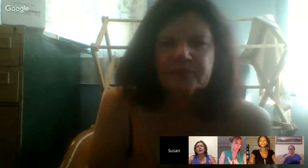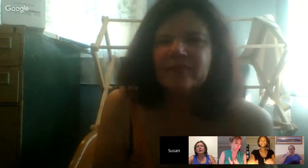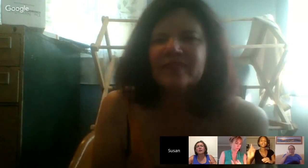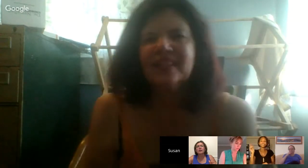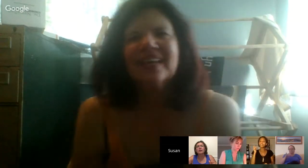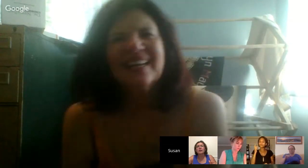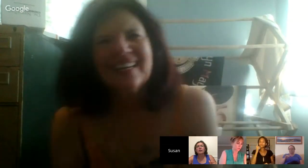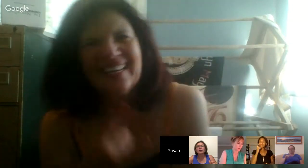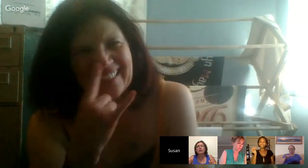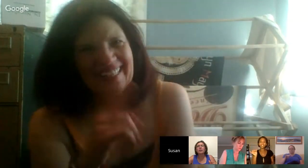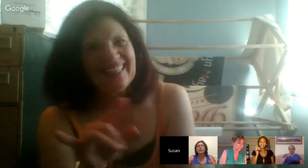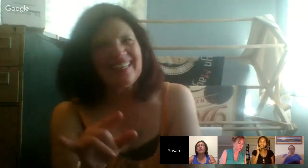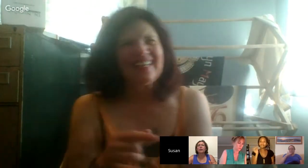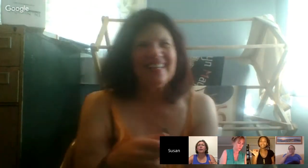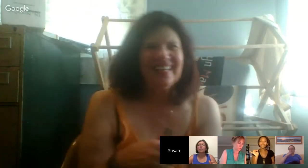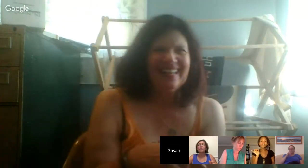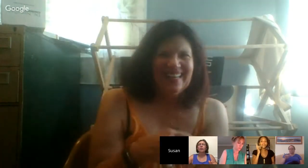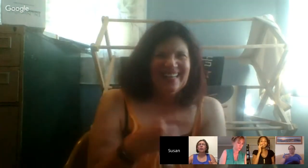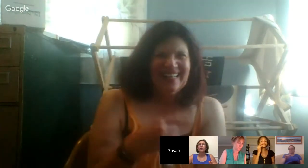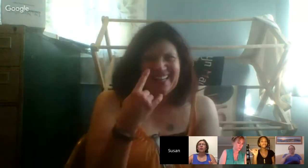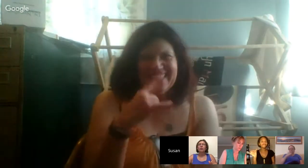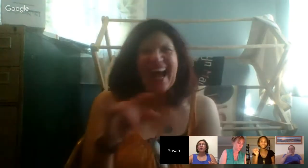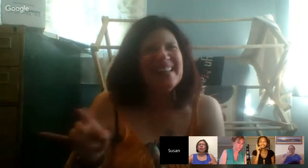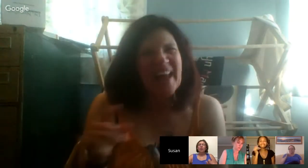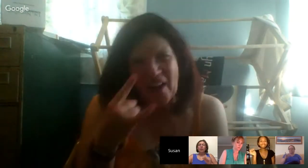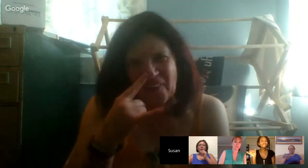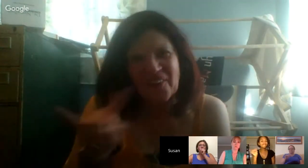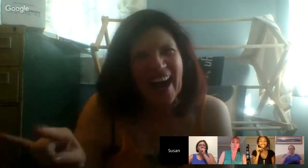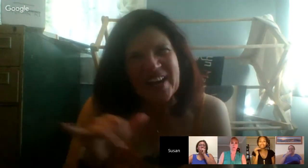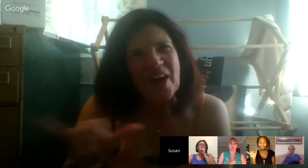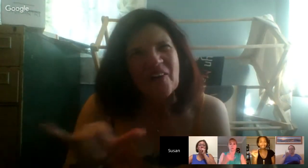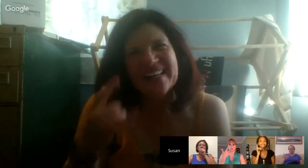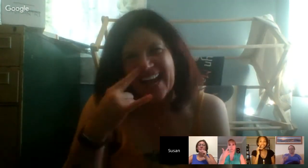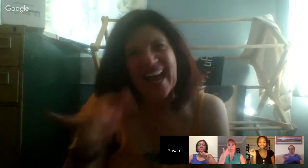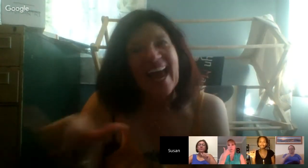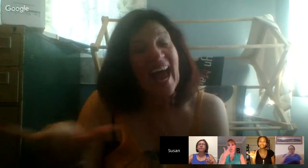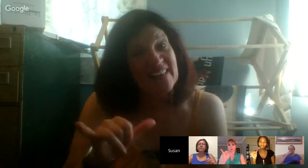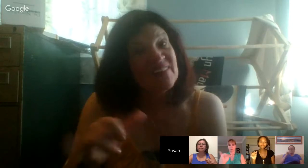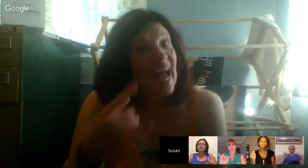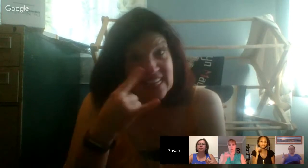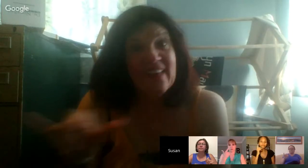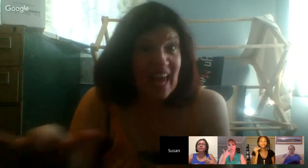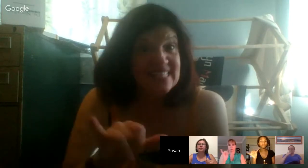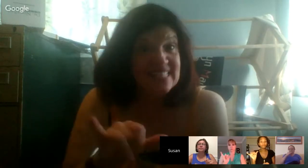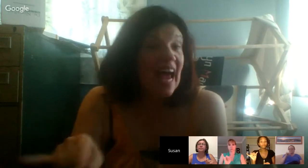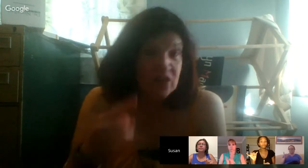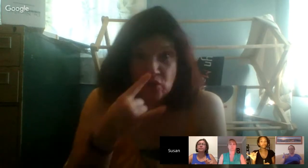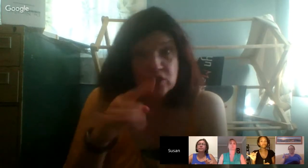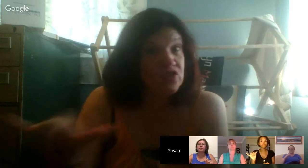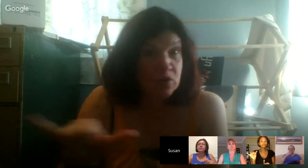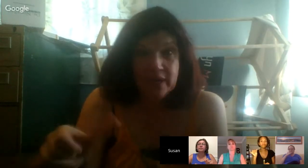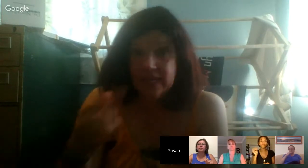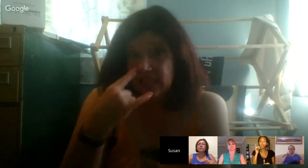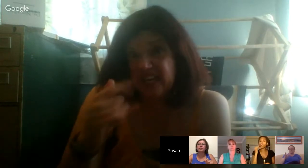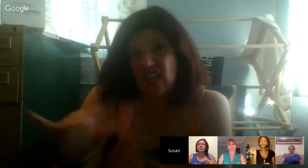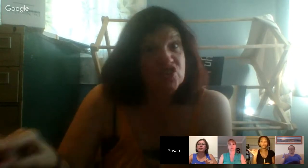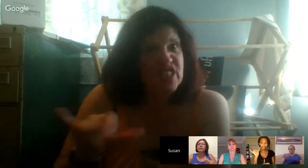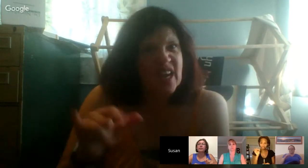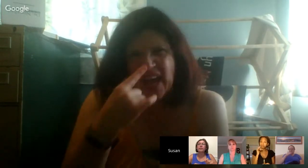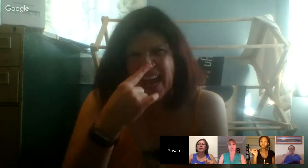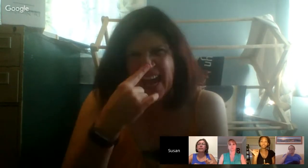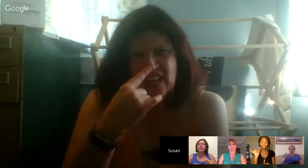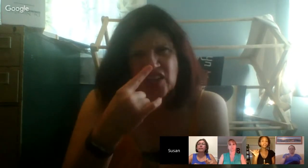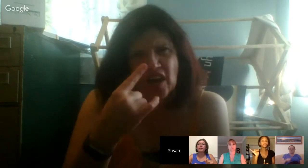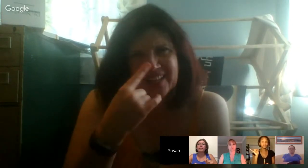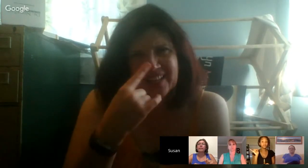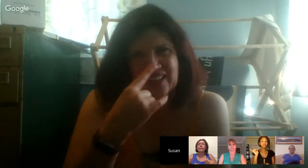Yeah. Yep. Looks like. I know, and that's how you could do it. Like just